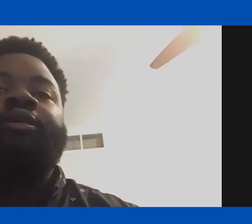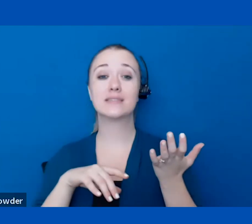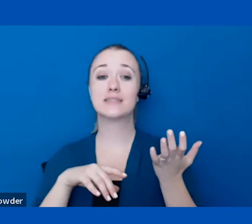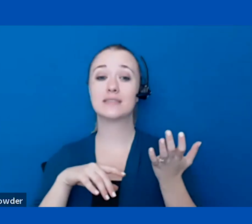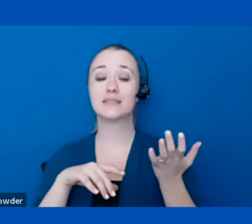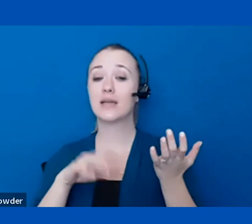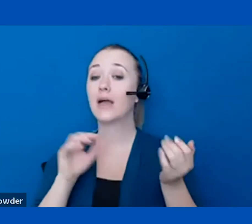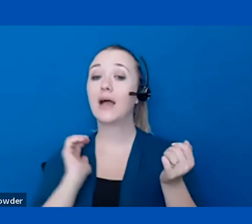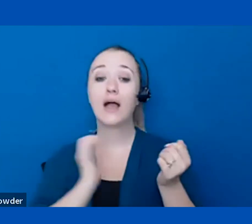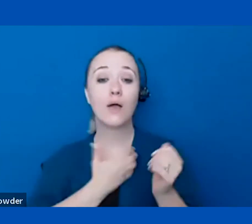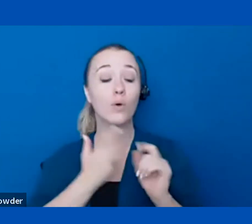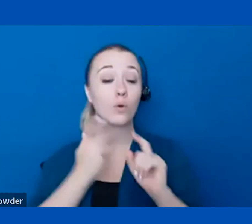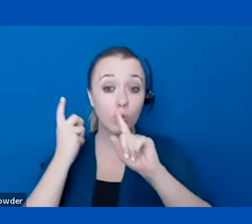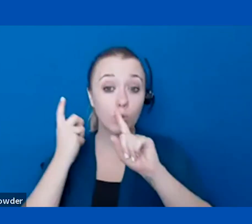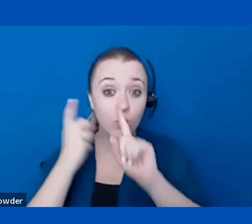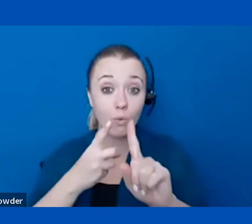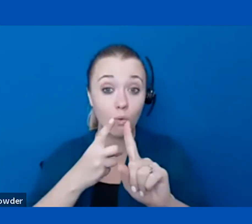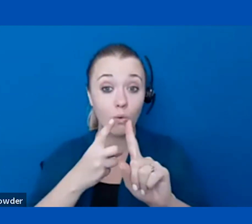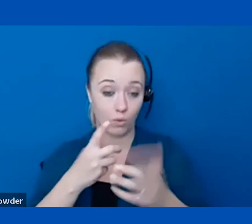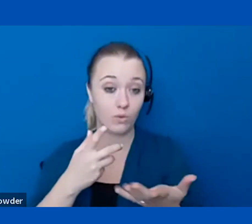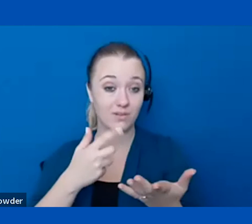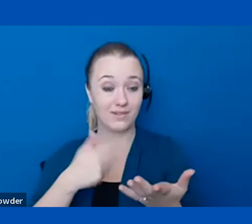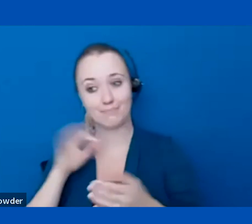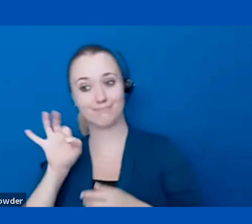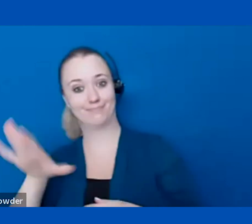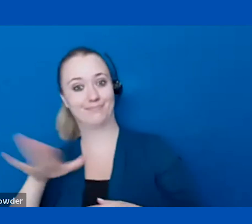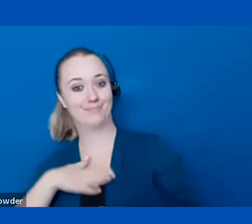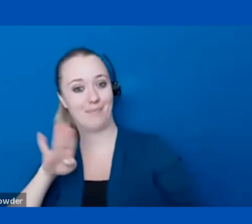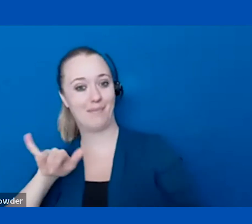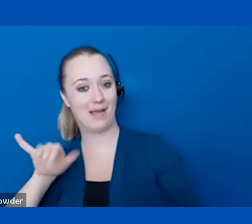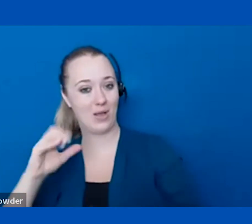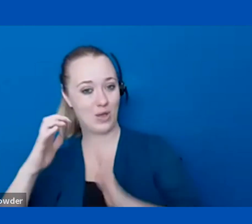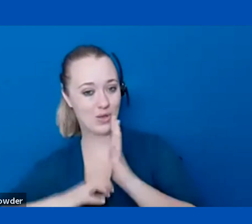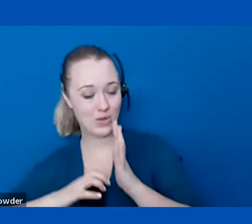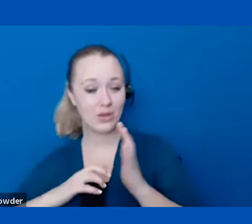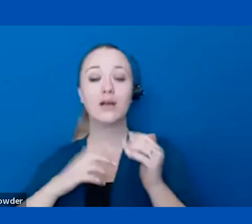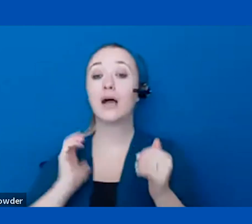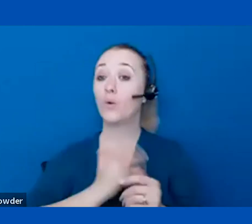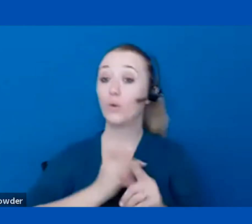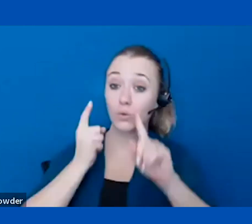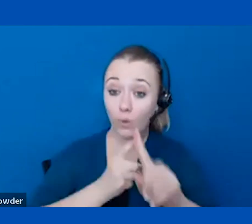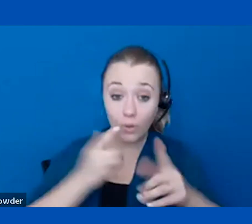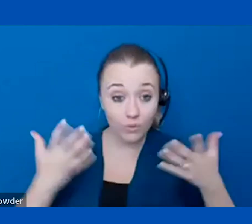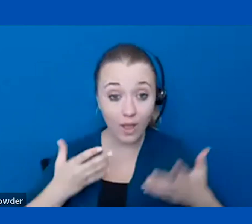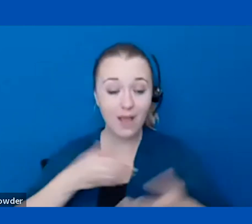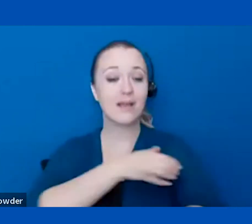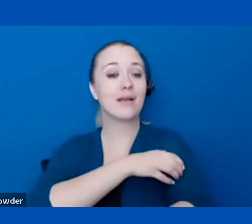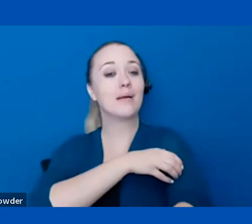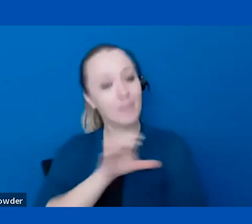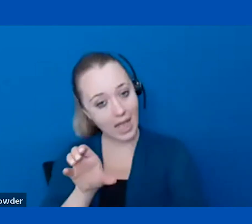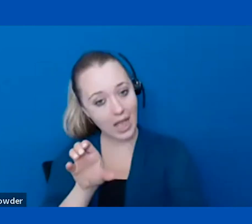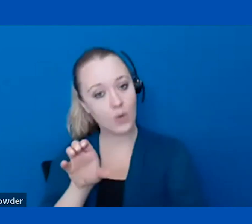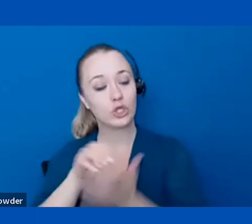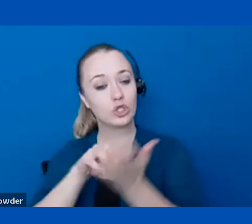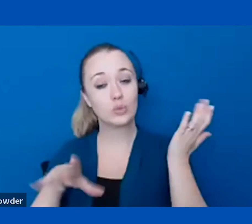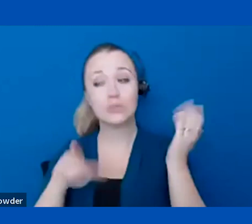our goal, and I mentioned this in my bio as well, like it's just to empower students, and I like students to know they can